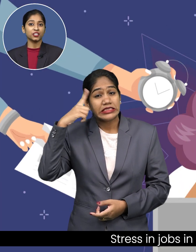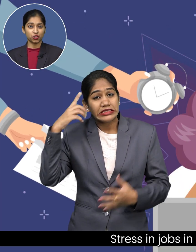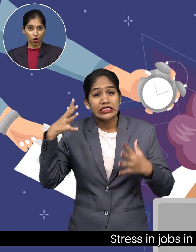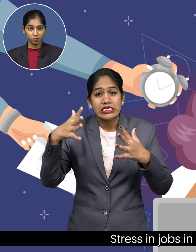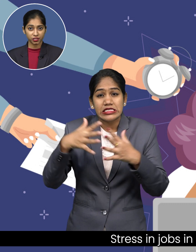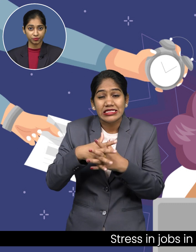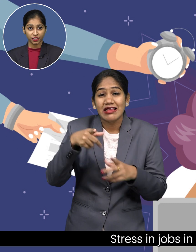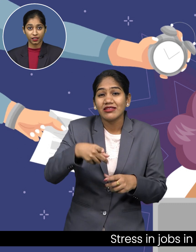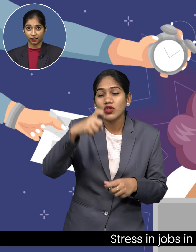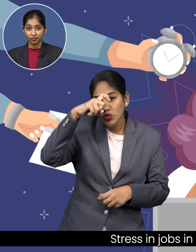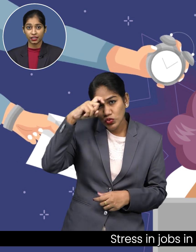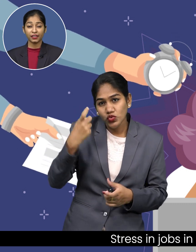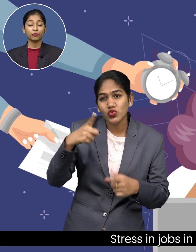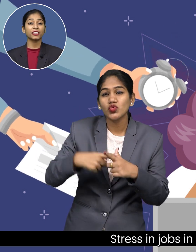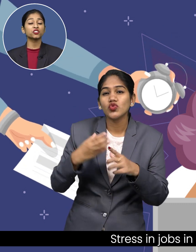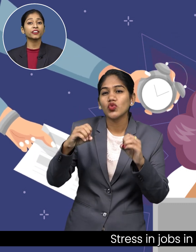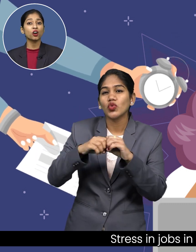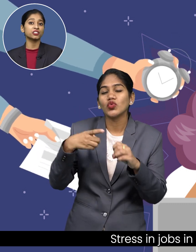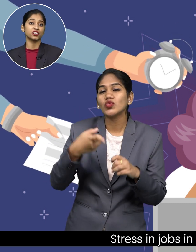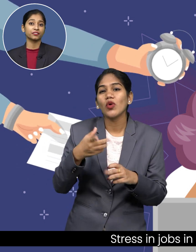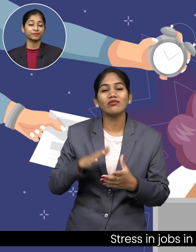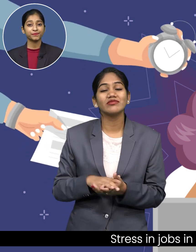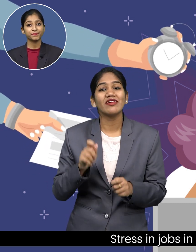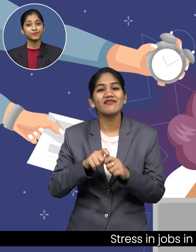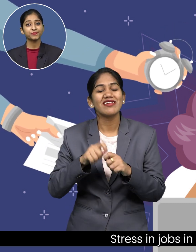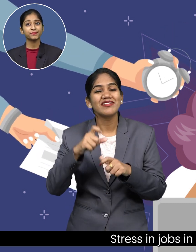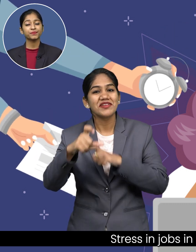Stress in jobs in information technology.